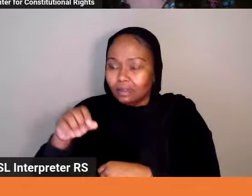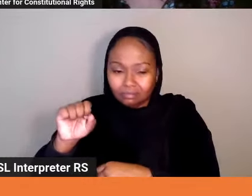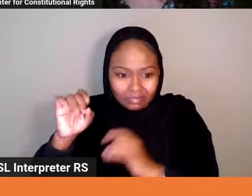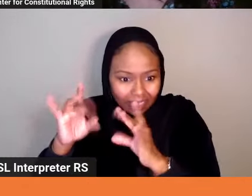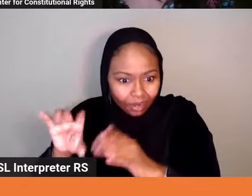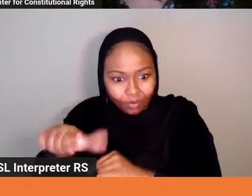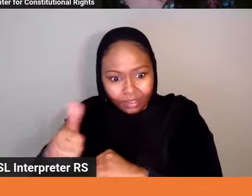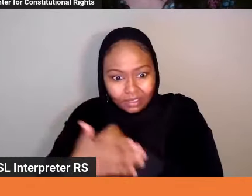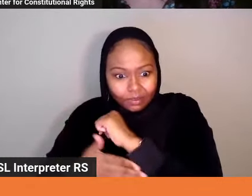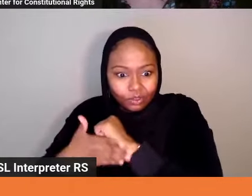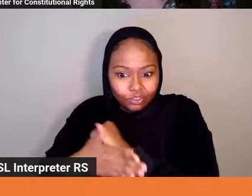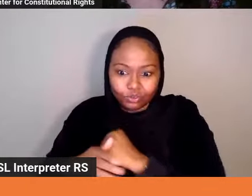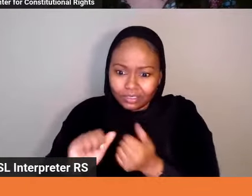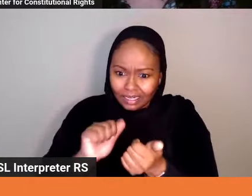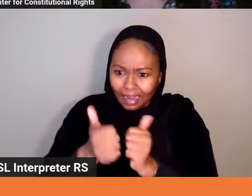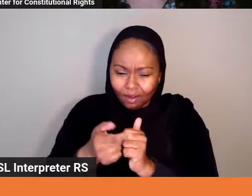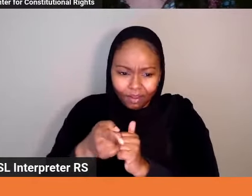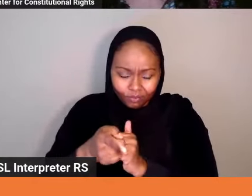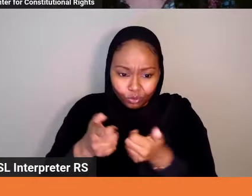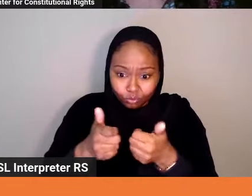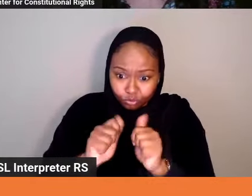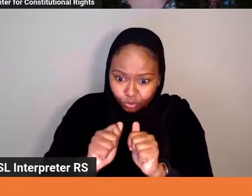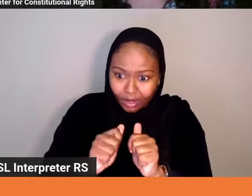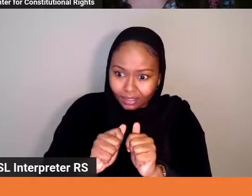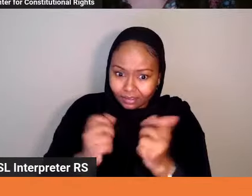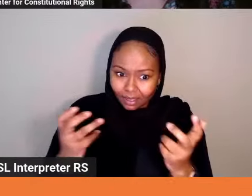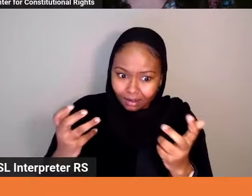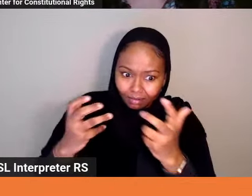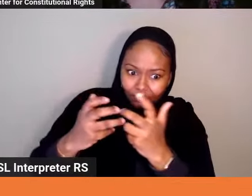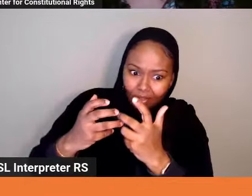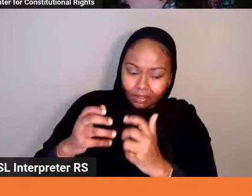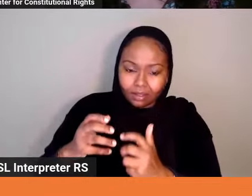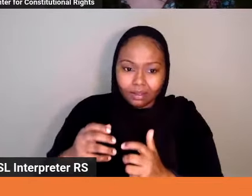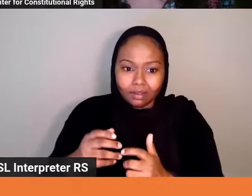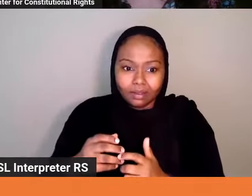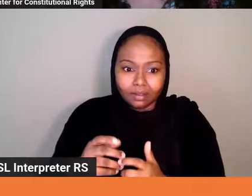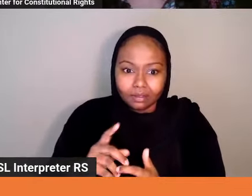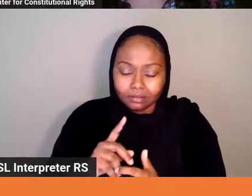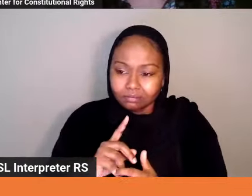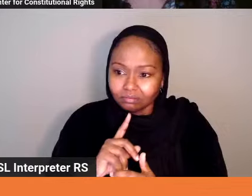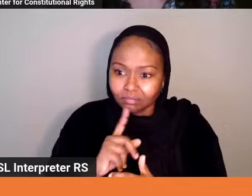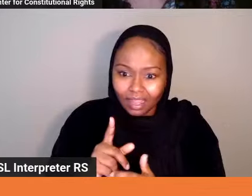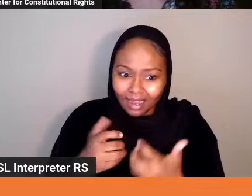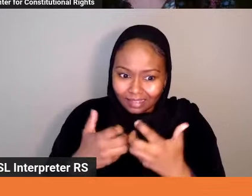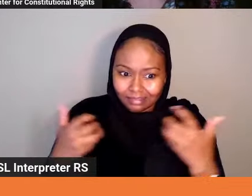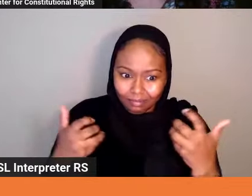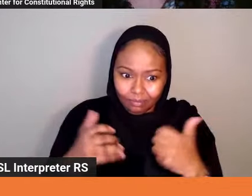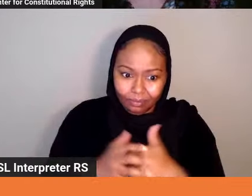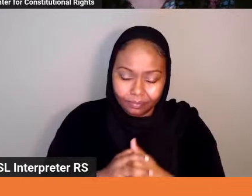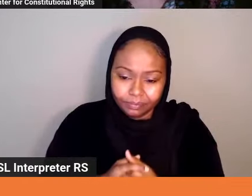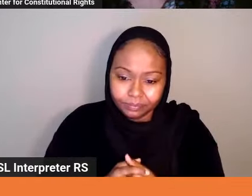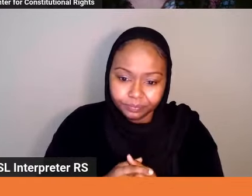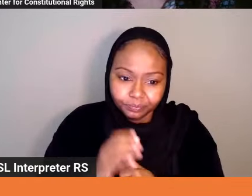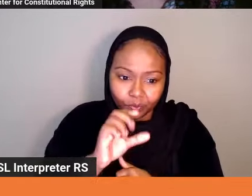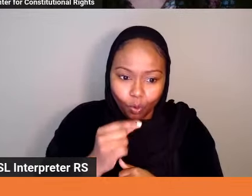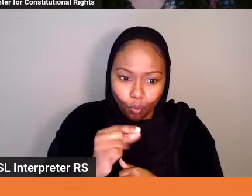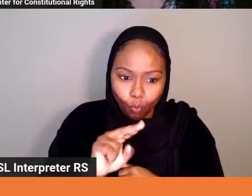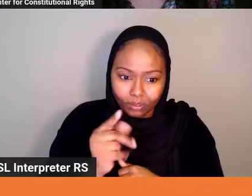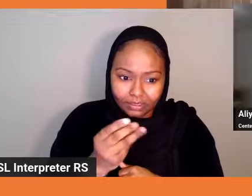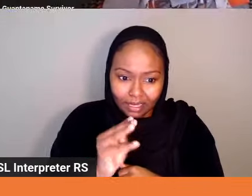break down some of those divisions and in a way de-exceptionalize Guantanamo?